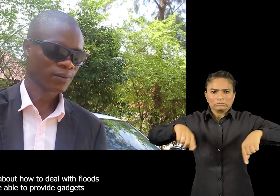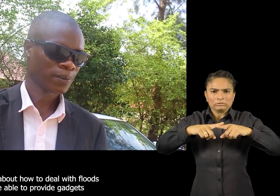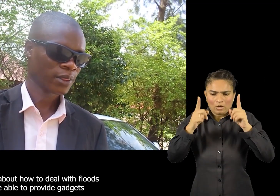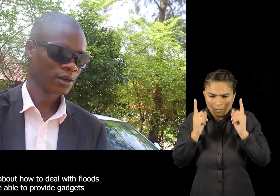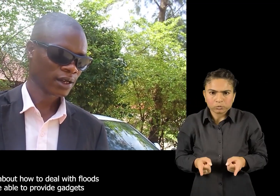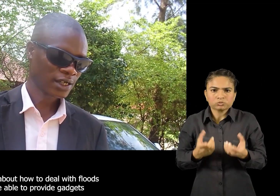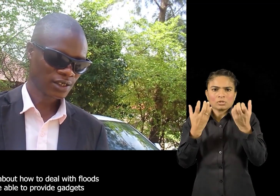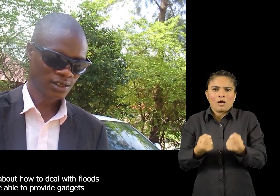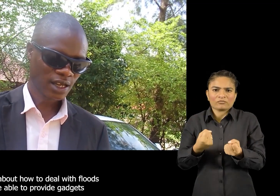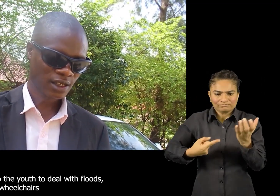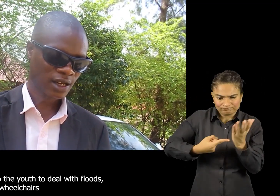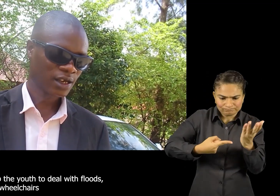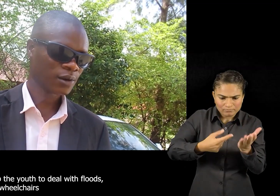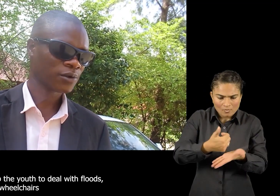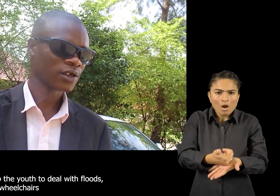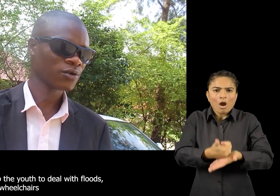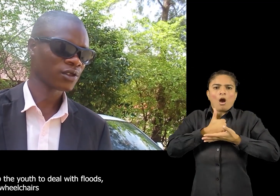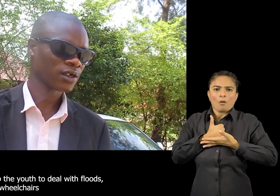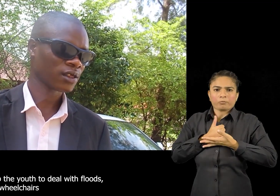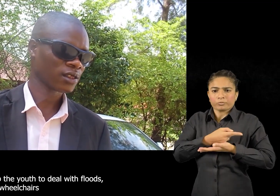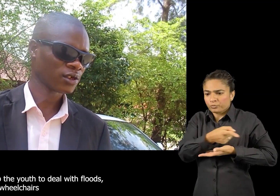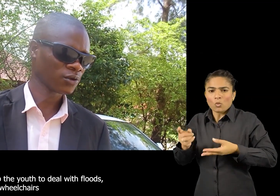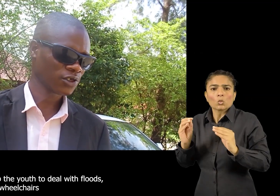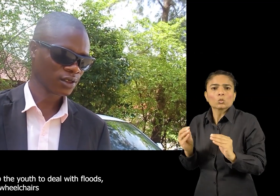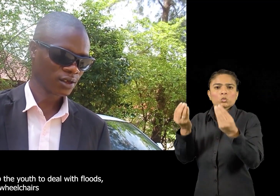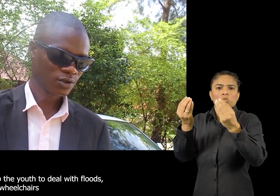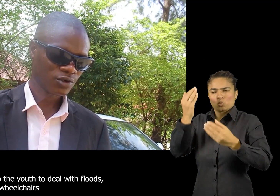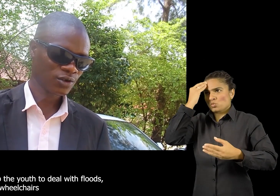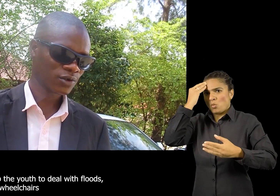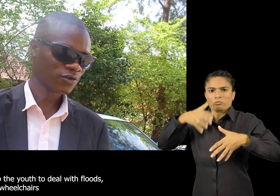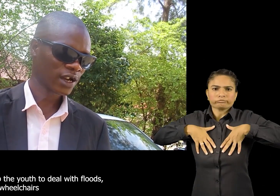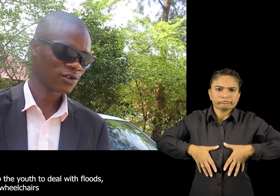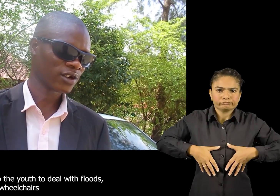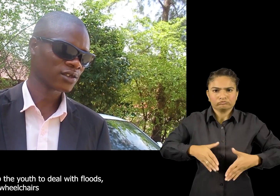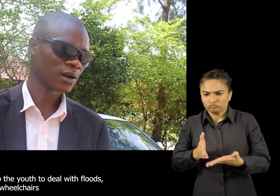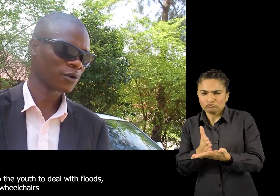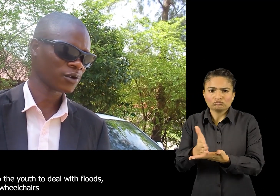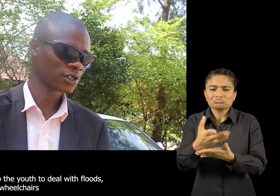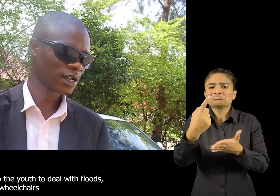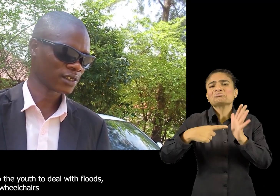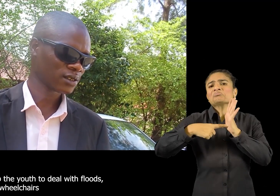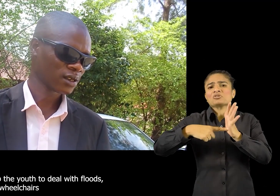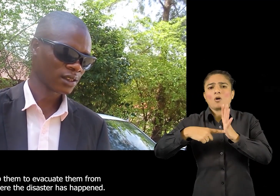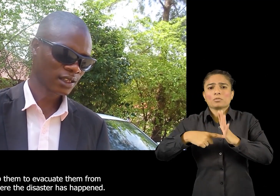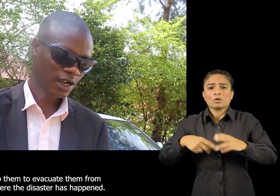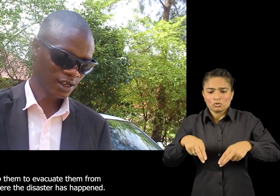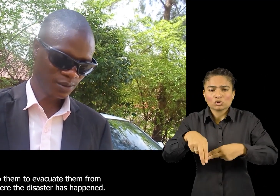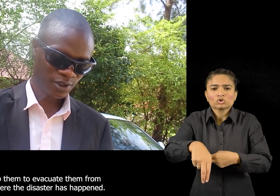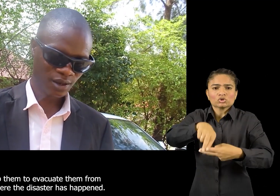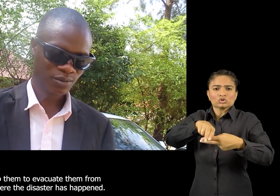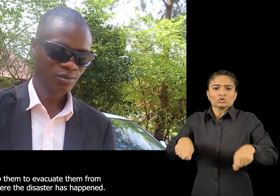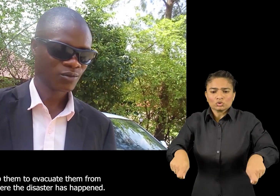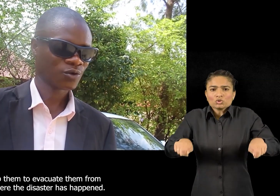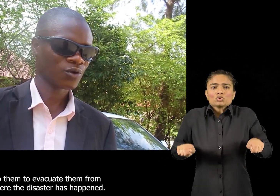provide gadgets that can help the youth to deal with floods. For example, wheelchairs that can